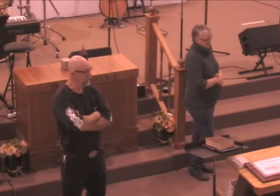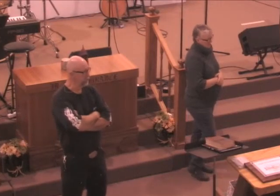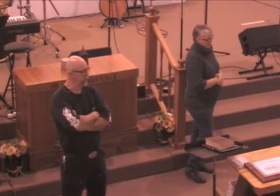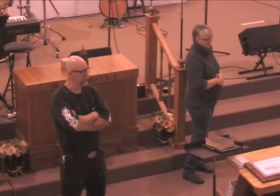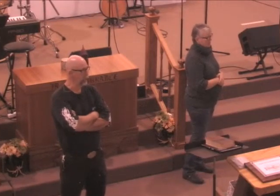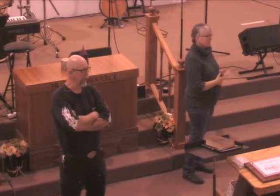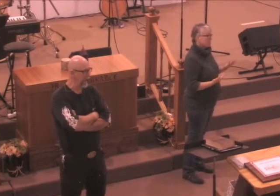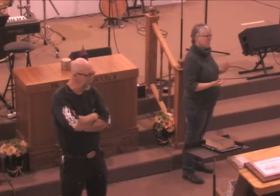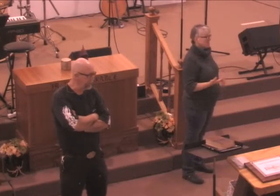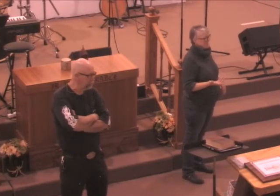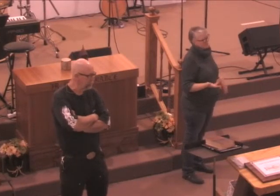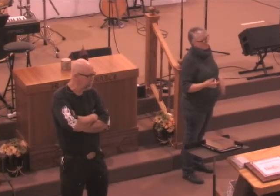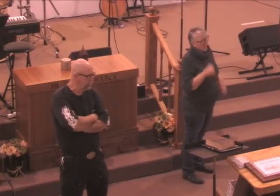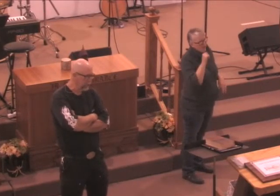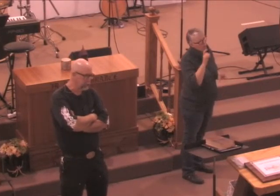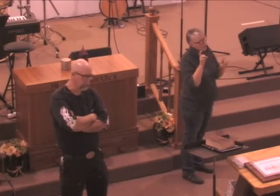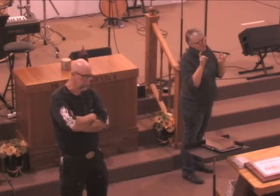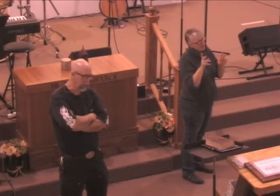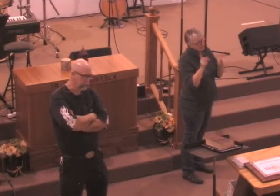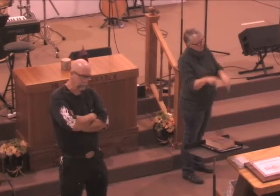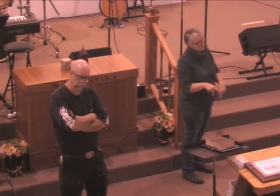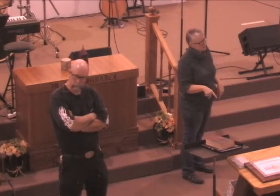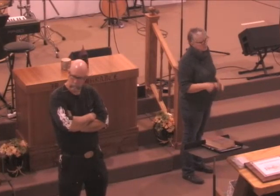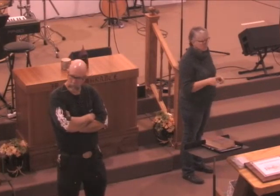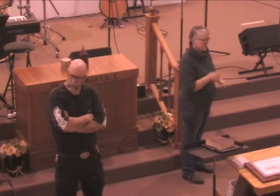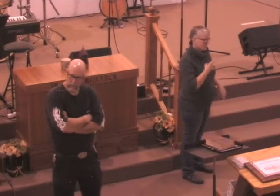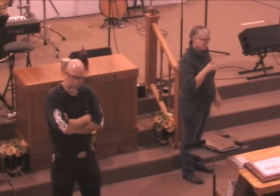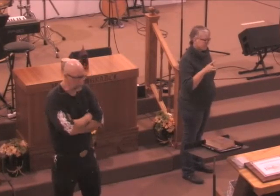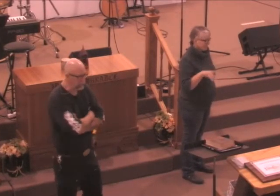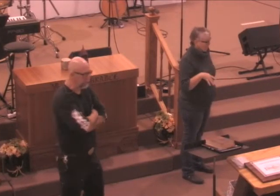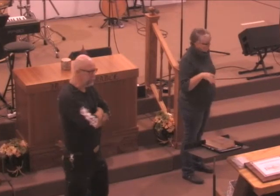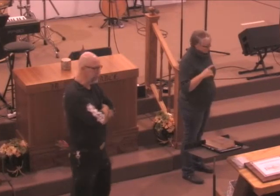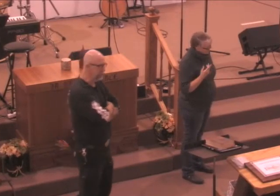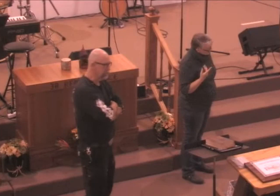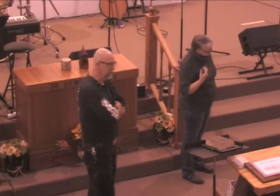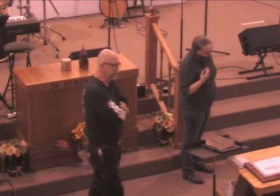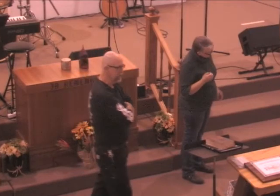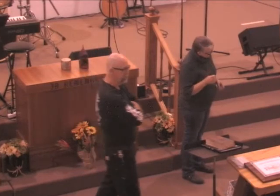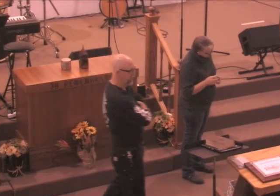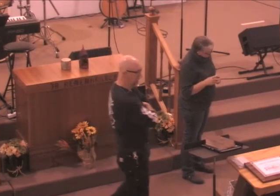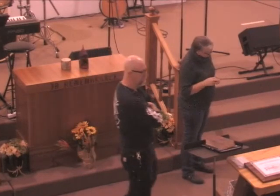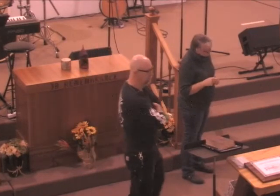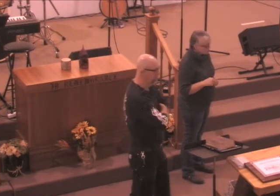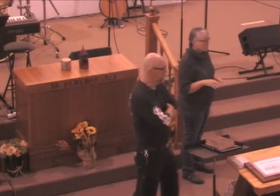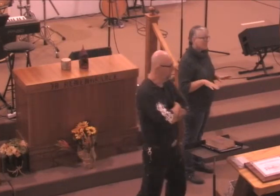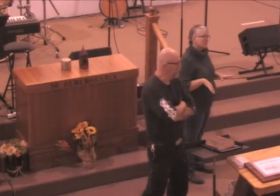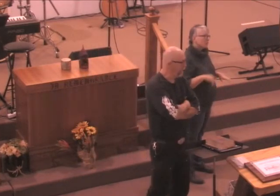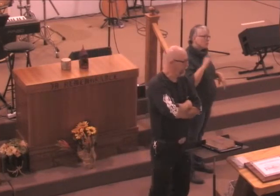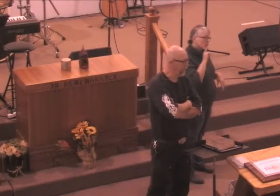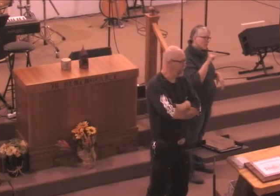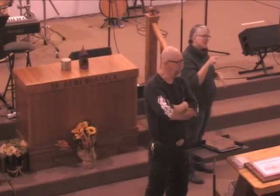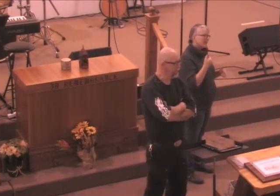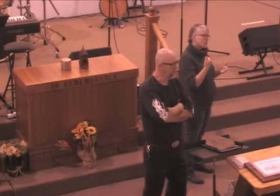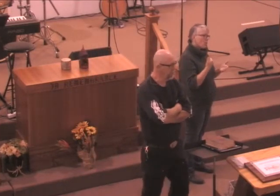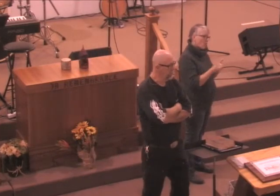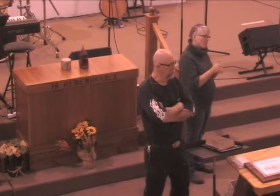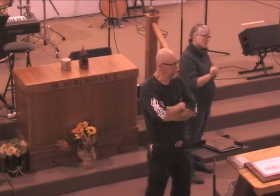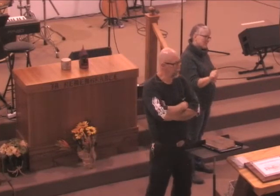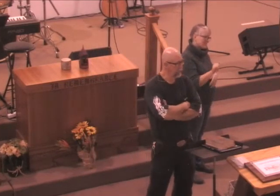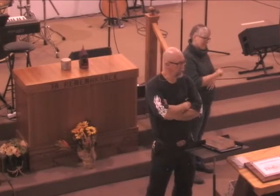You might say, well, I don't hate them, but I sure don't like them. Well, that's basically about the same thing.